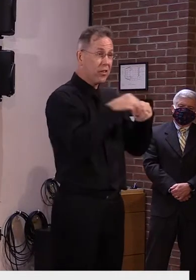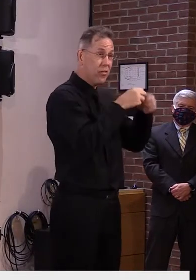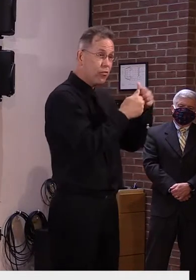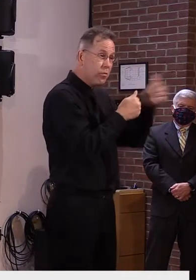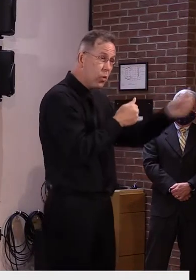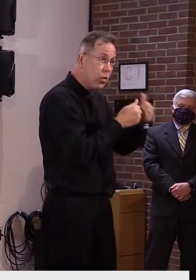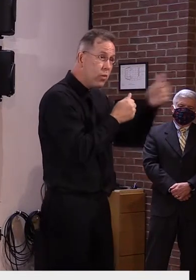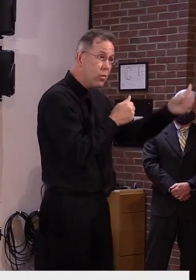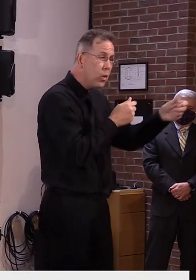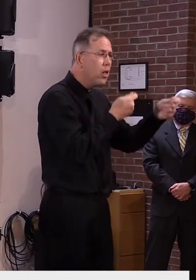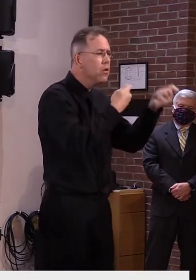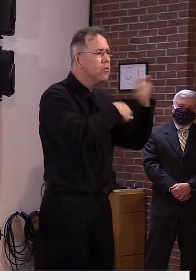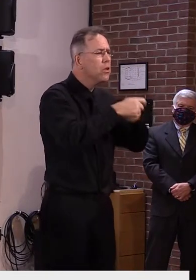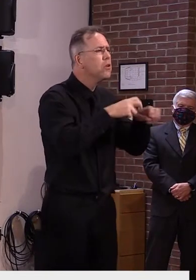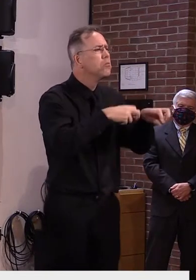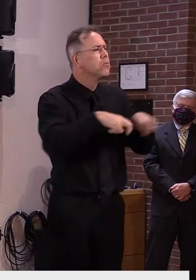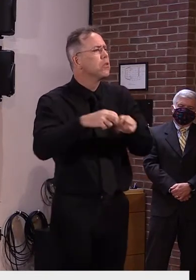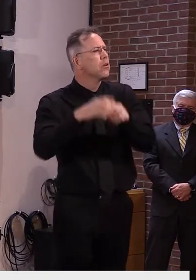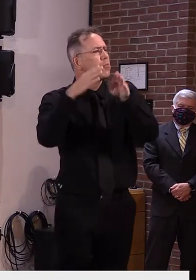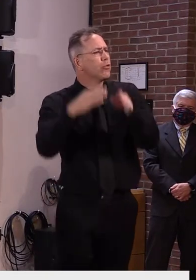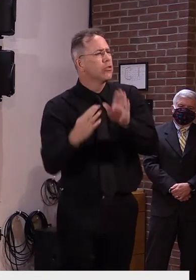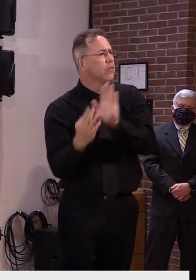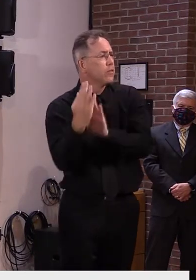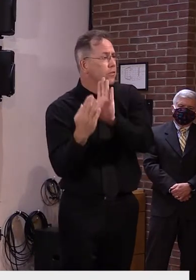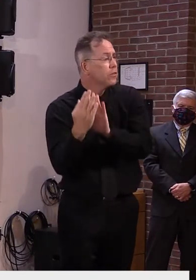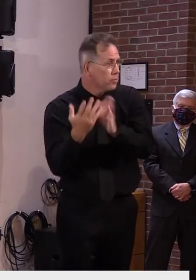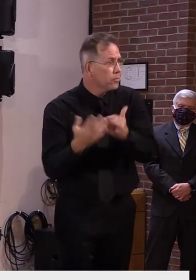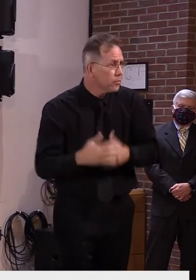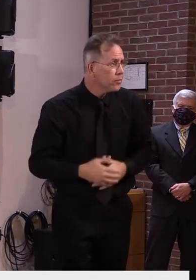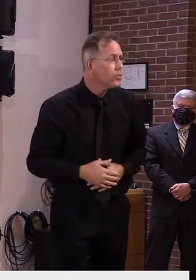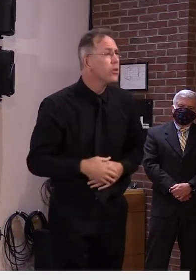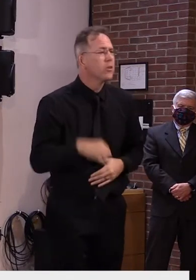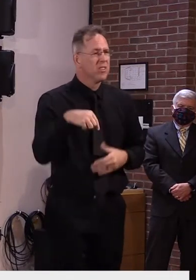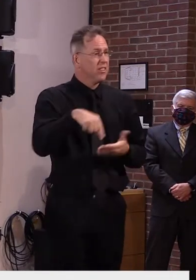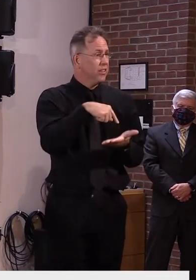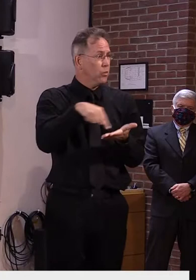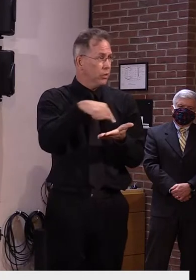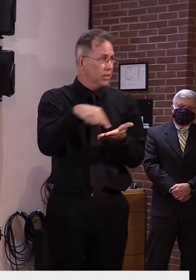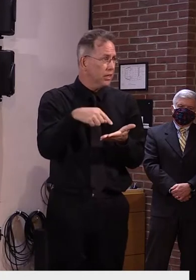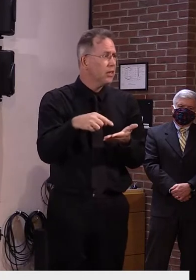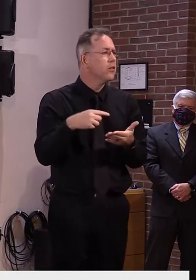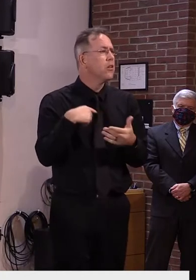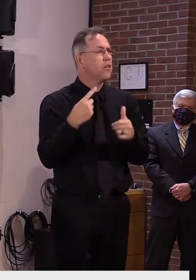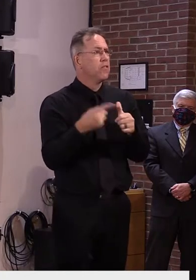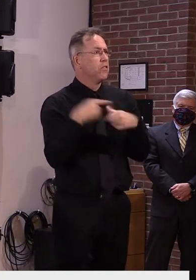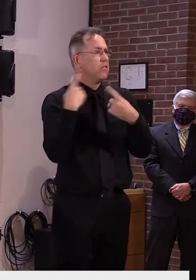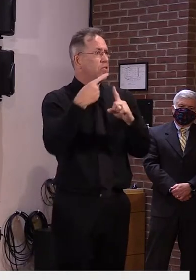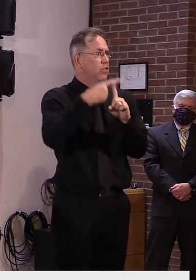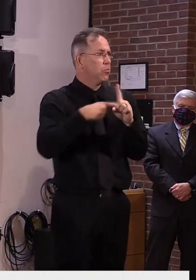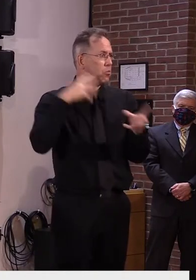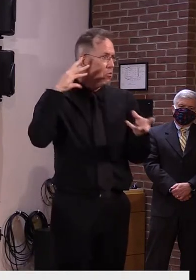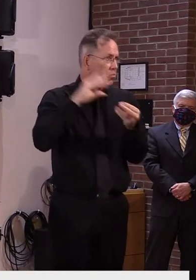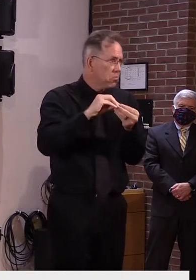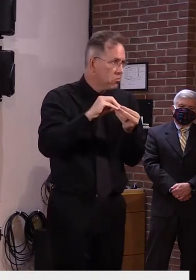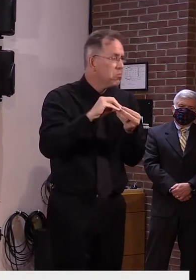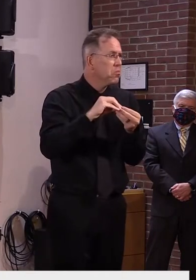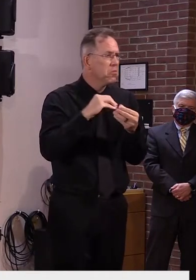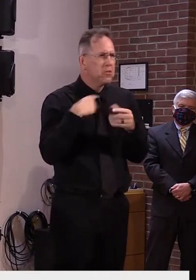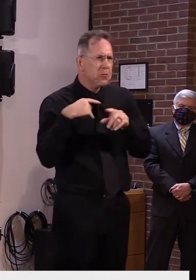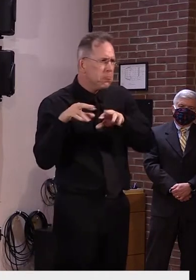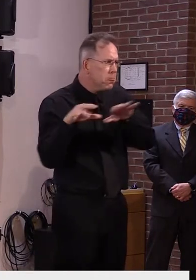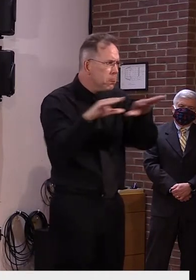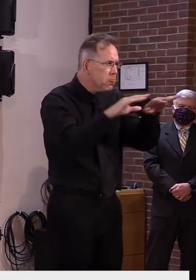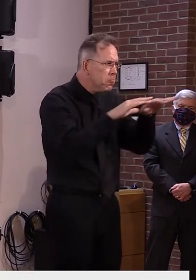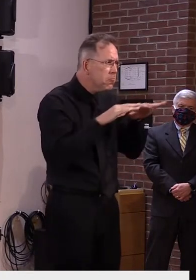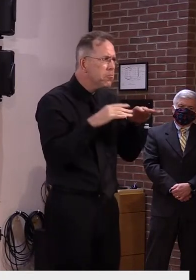requirements. This week, we launched our first monthly survey to understand how schools are offering in-person or